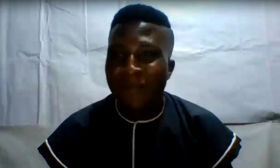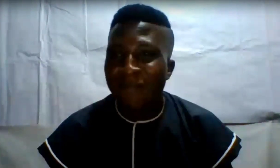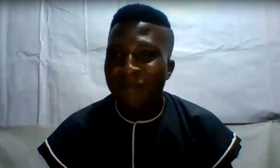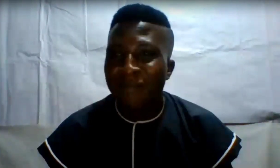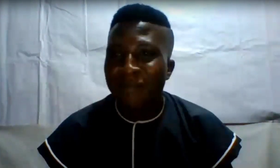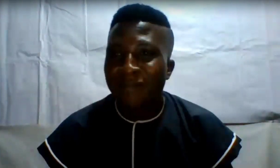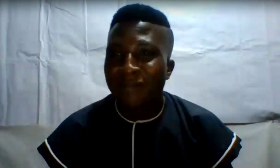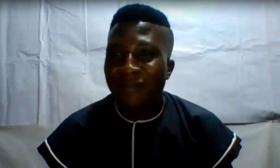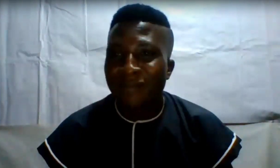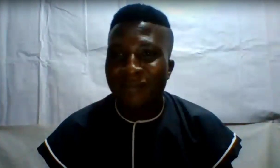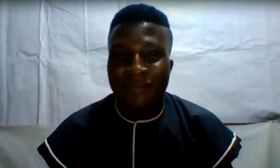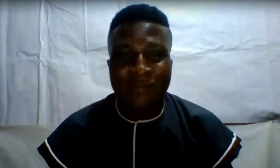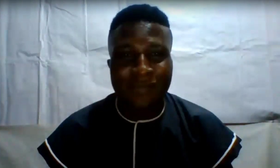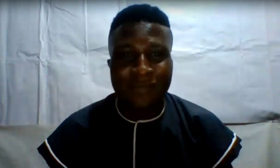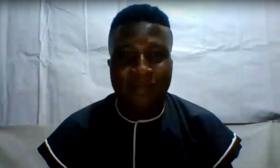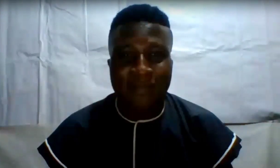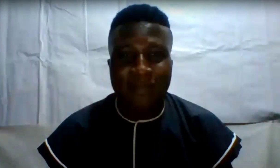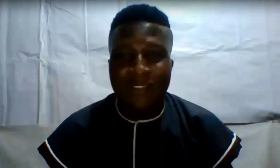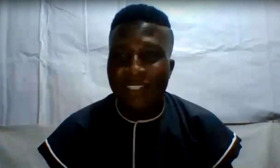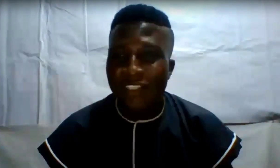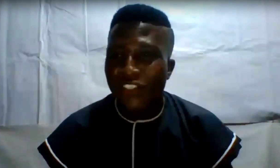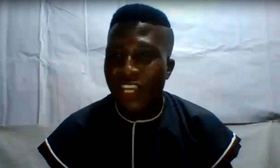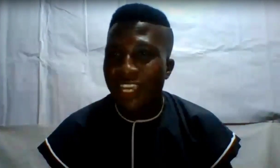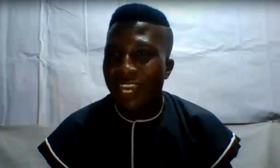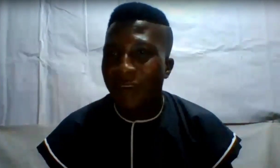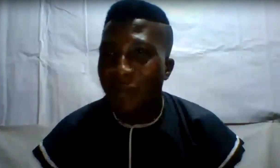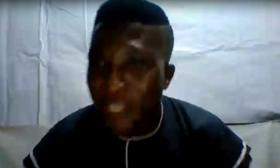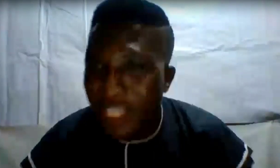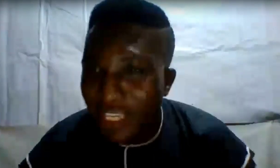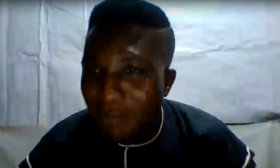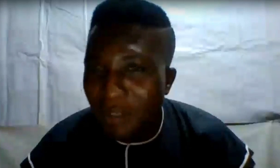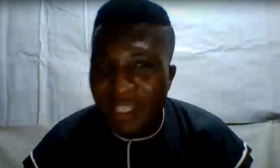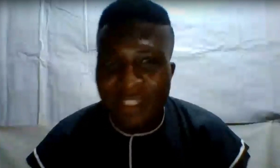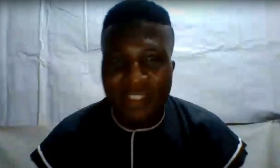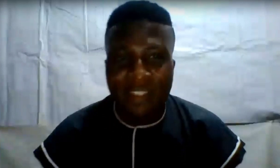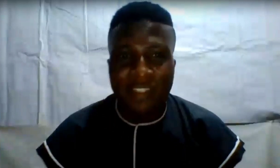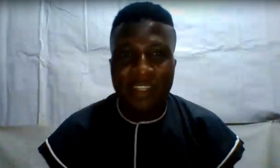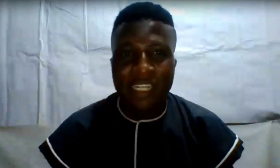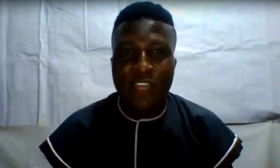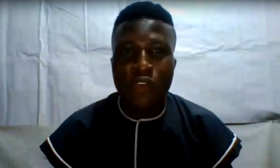Sheyi Aribi, please. Can you kindly turn on your video so we can all see you?